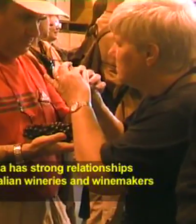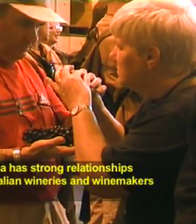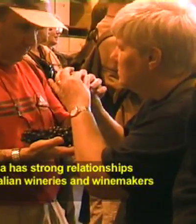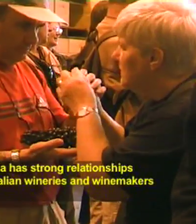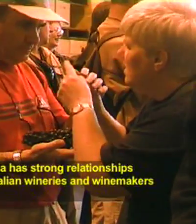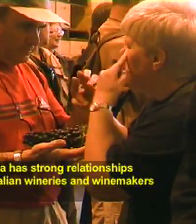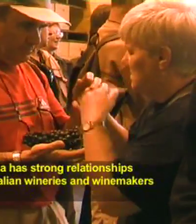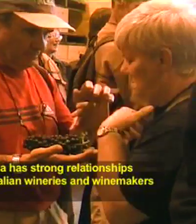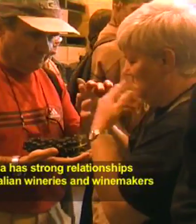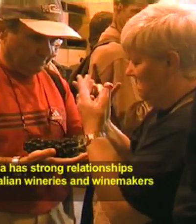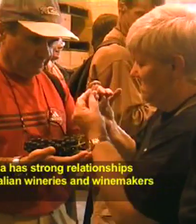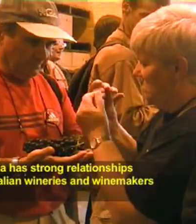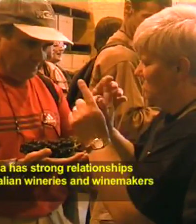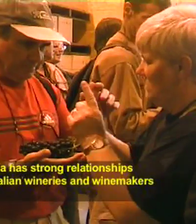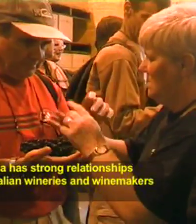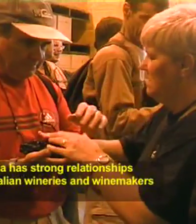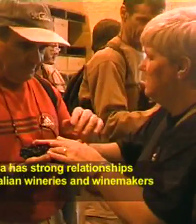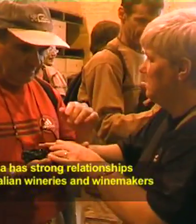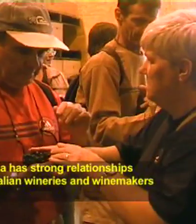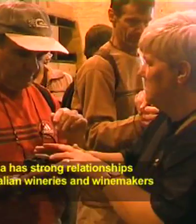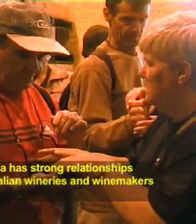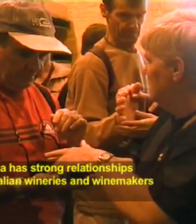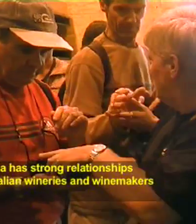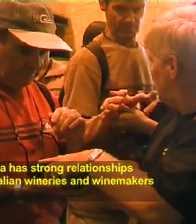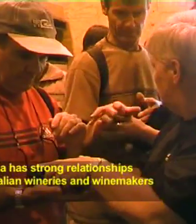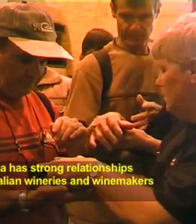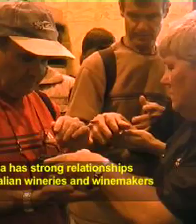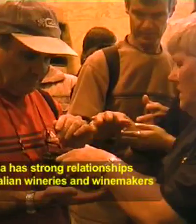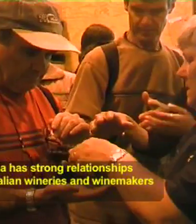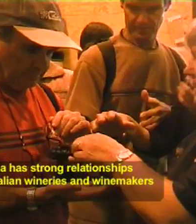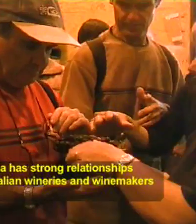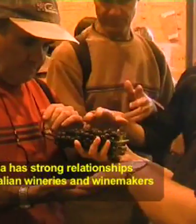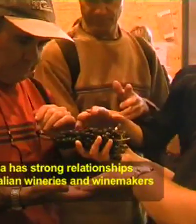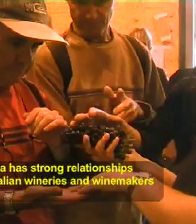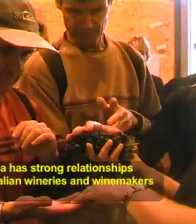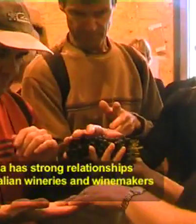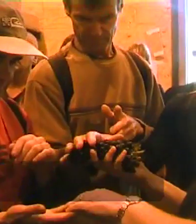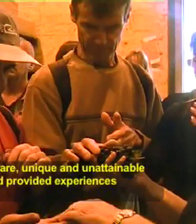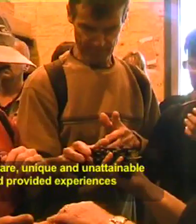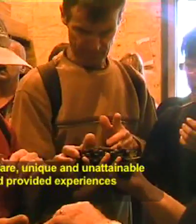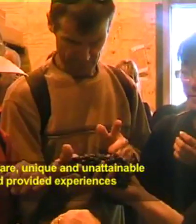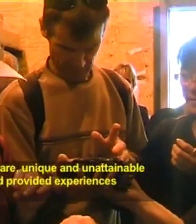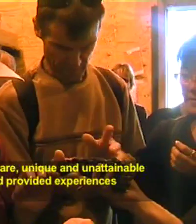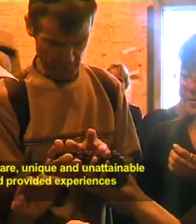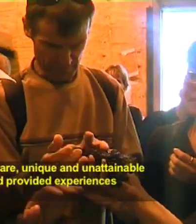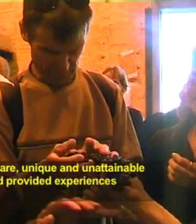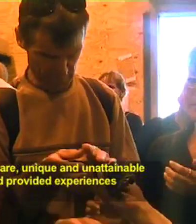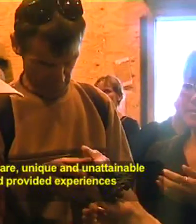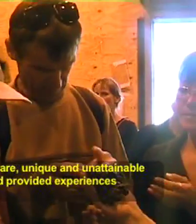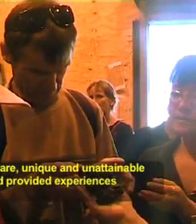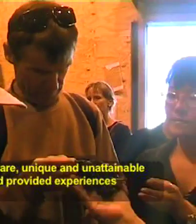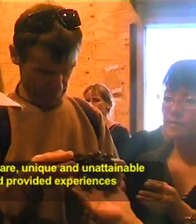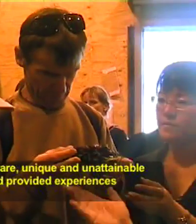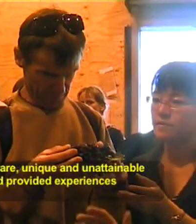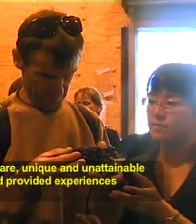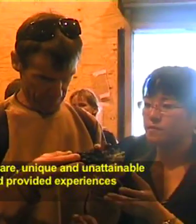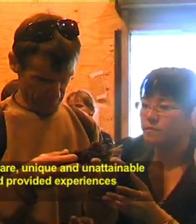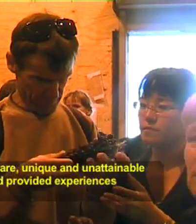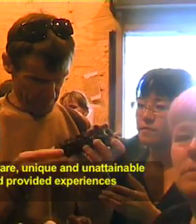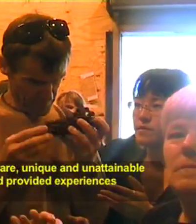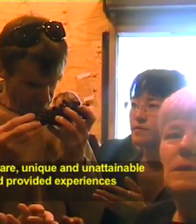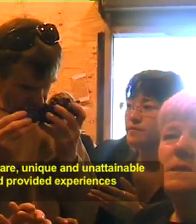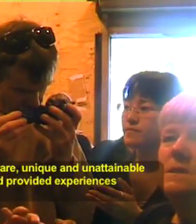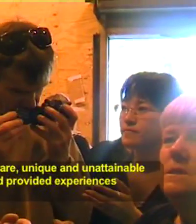Able Australia has strong relationships with many Australian wineries and winemakers, whom donate rare, unique